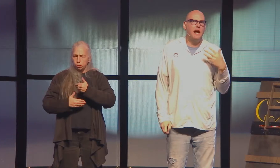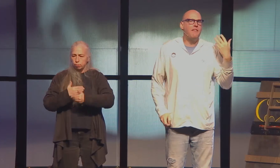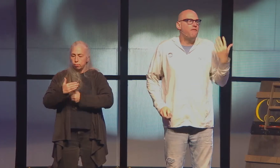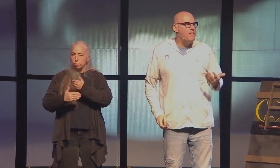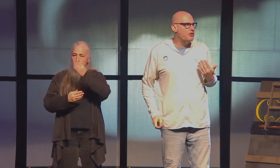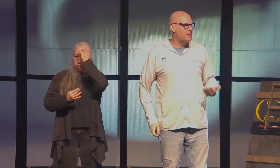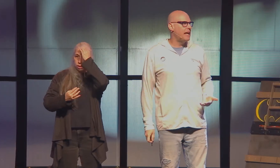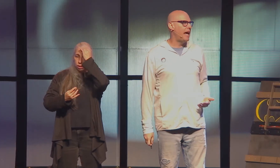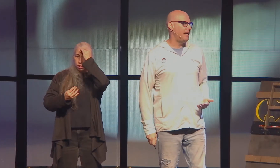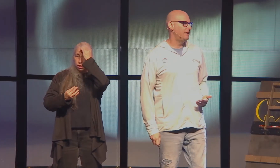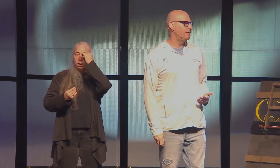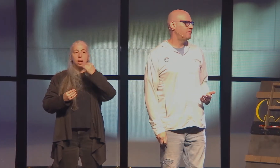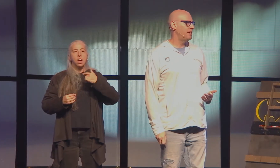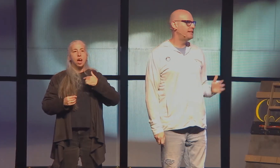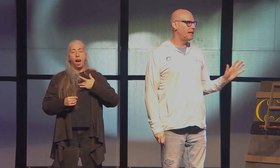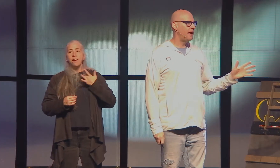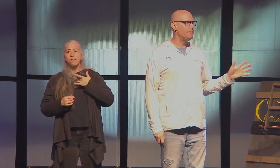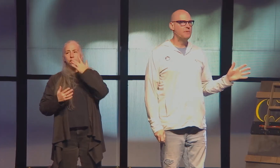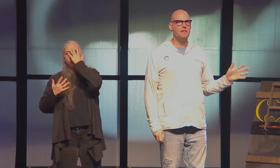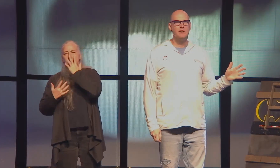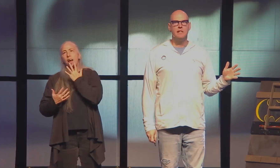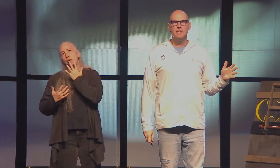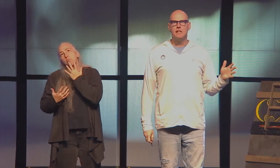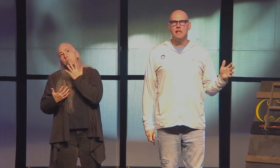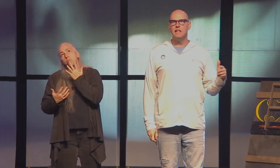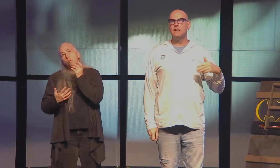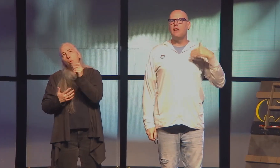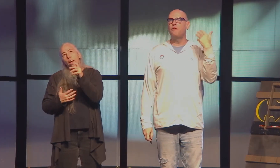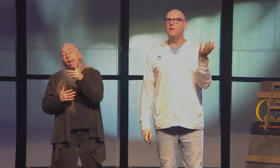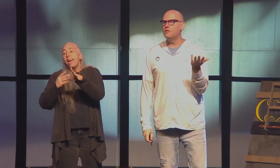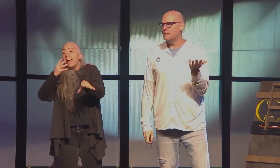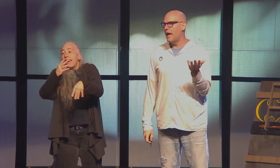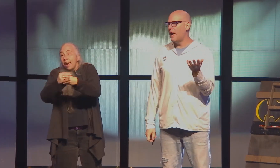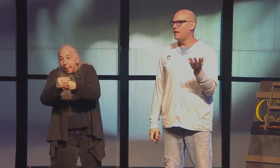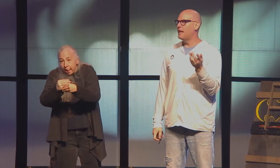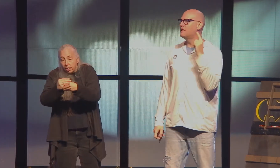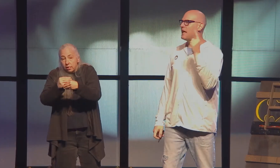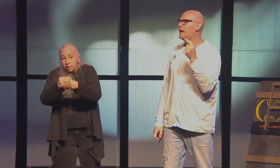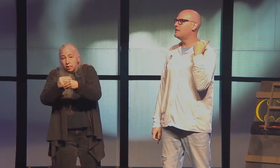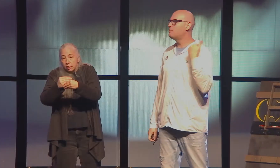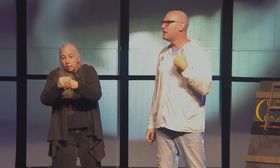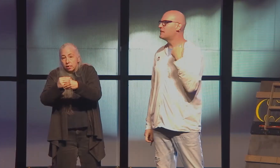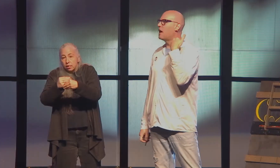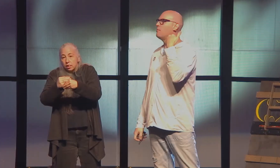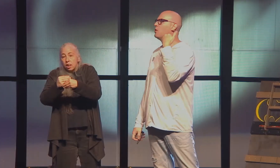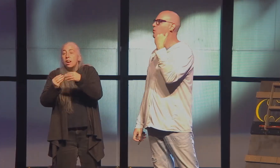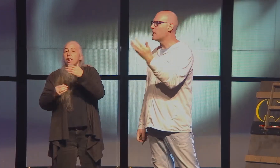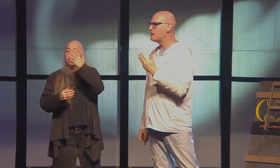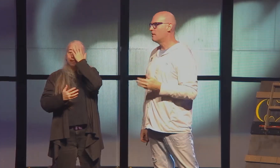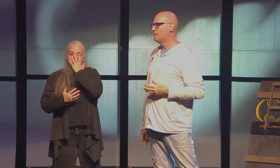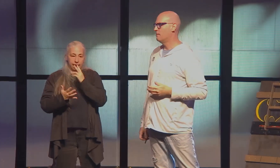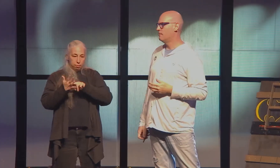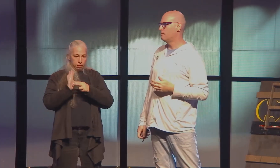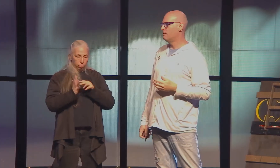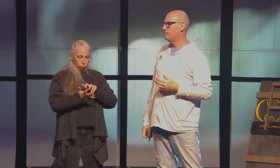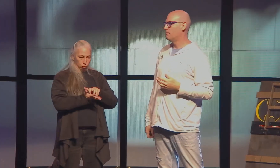just that I feel sad, let's say. It's I feel sad, and sadness means I'm